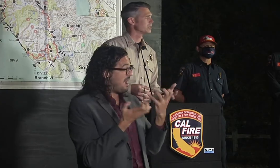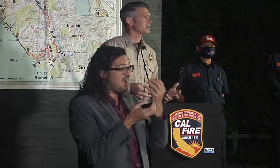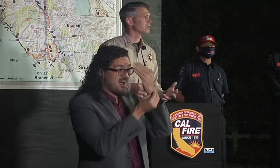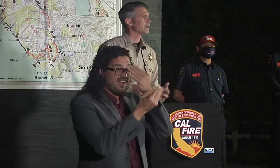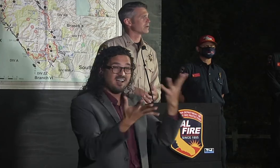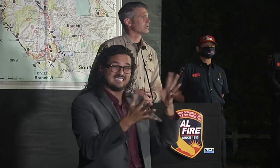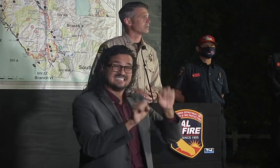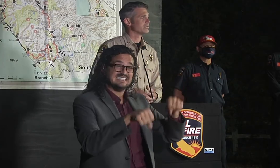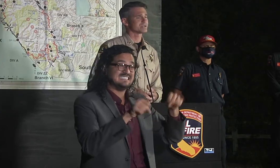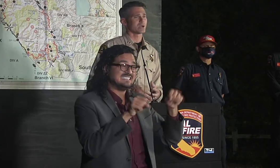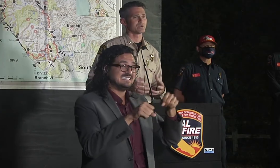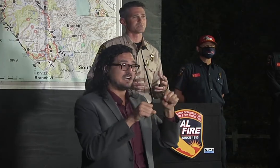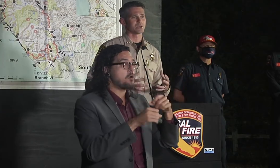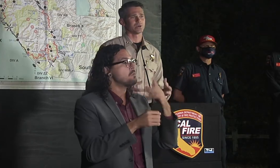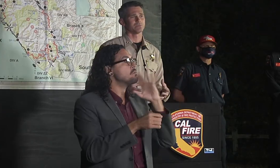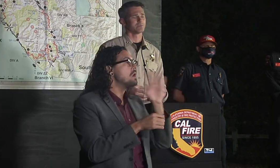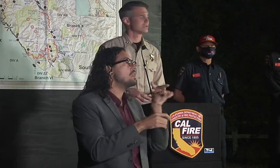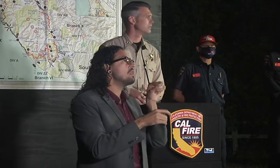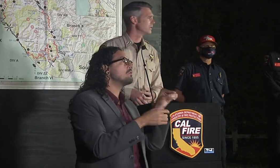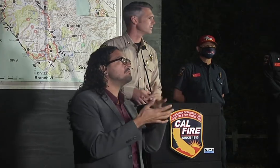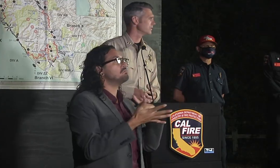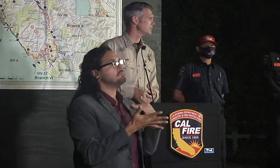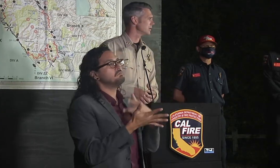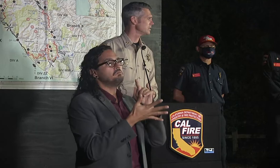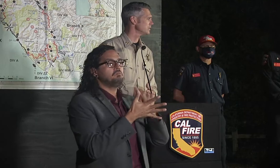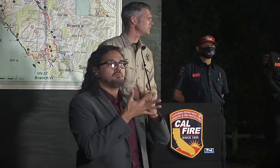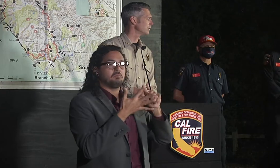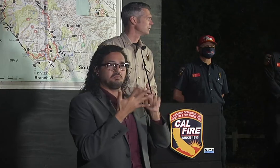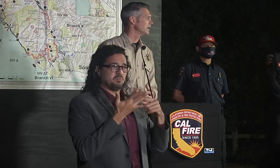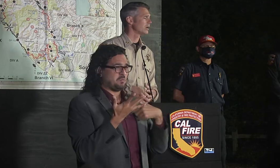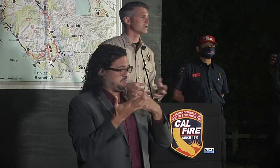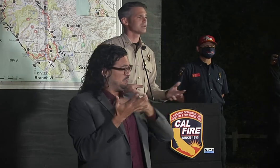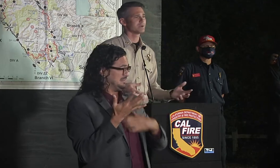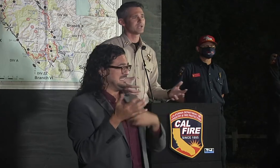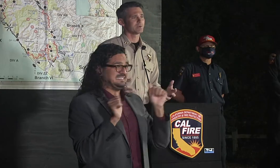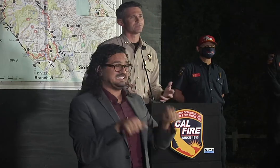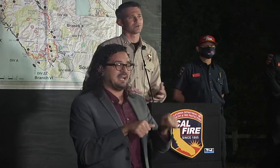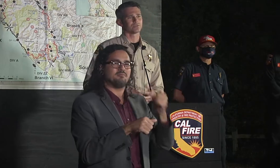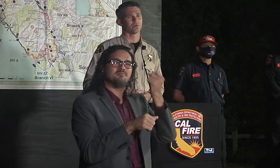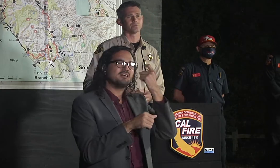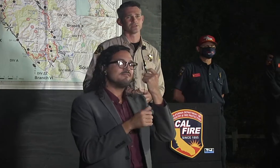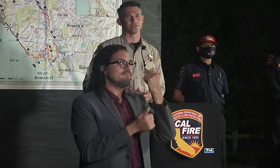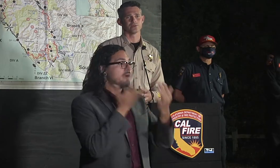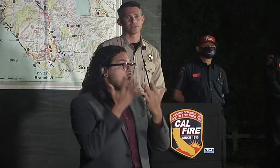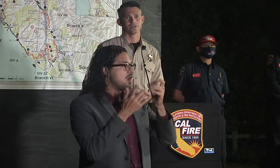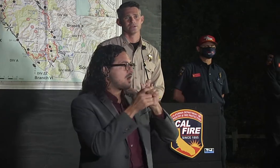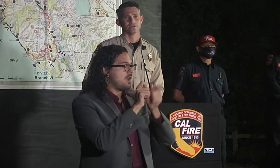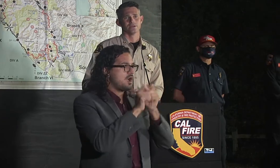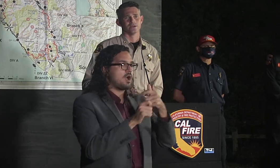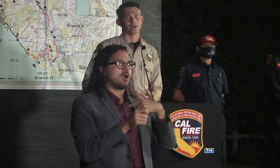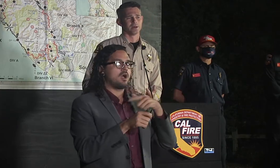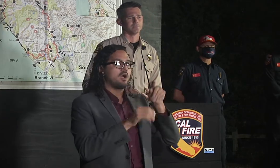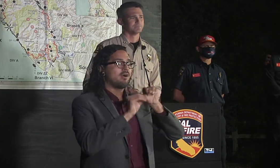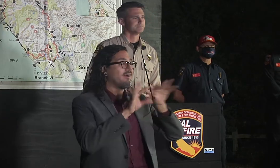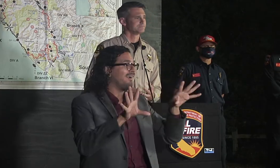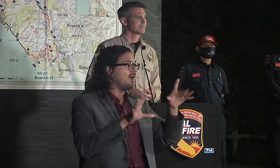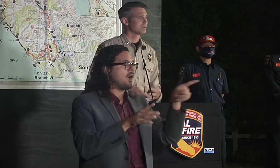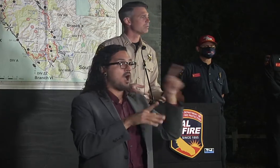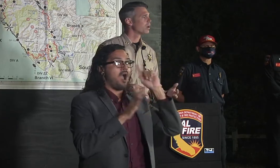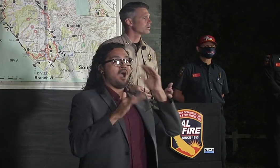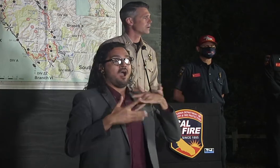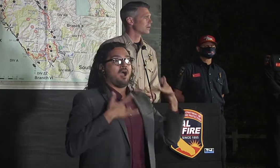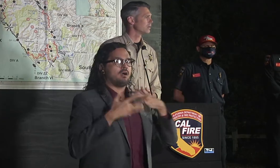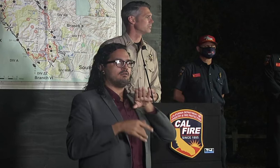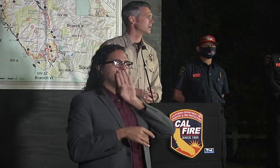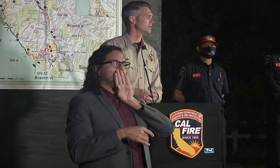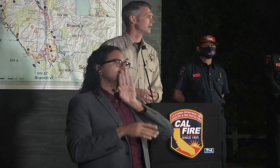those people can go back home. I wish we could, but things can change. And so I don't want to give anybody false hope, because I know that that